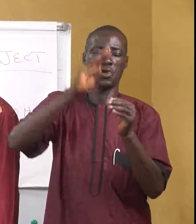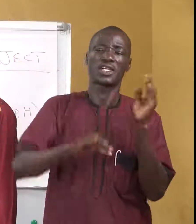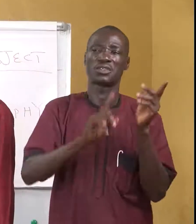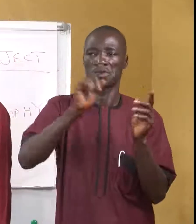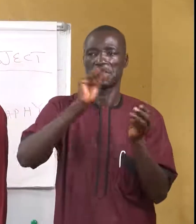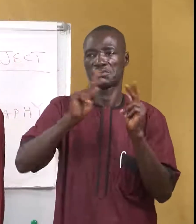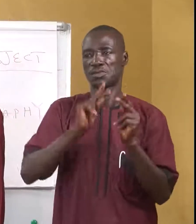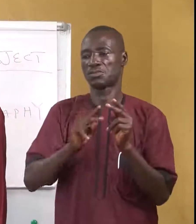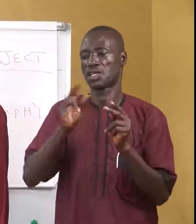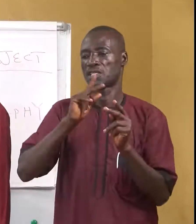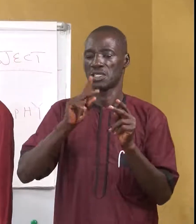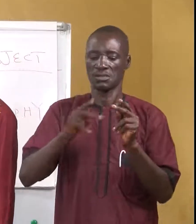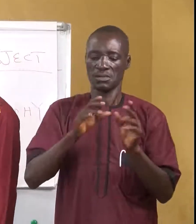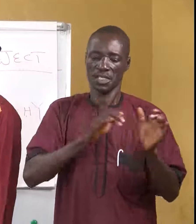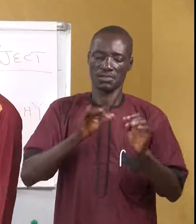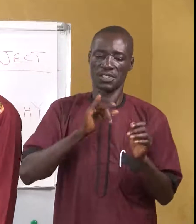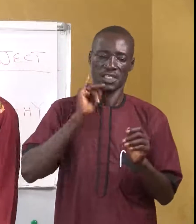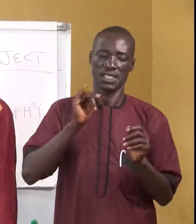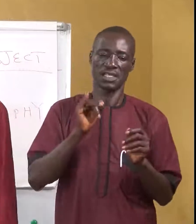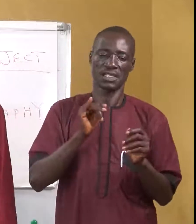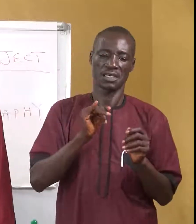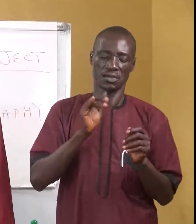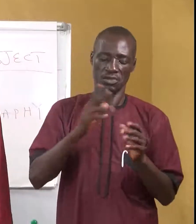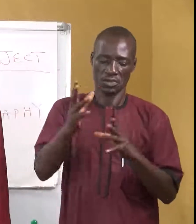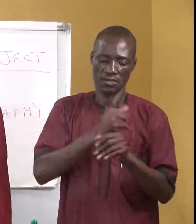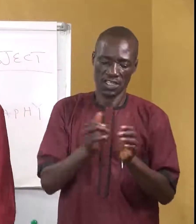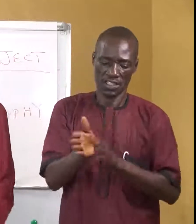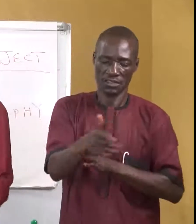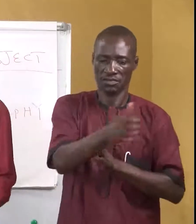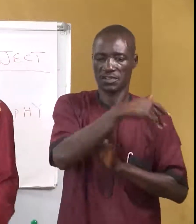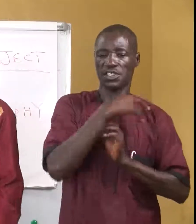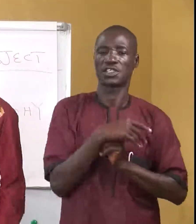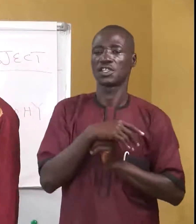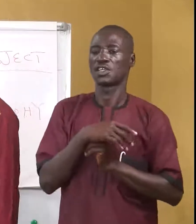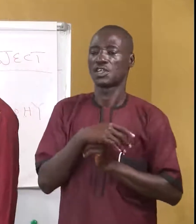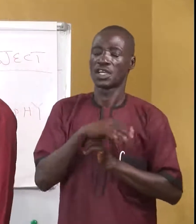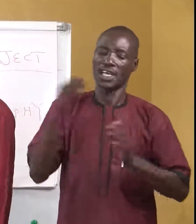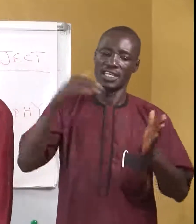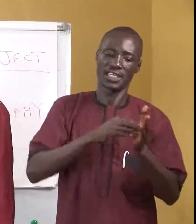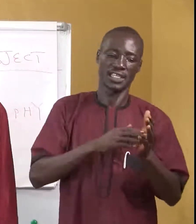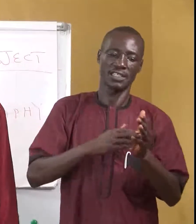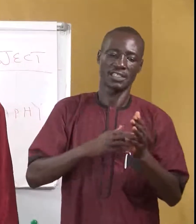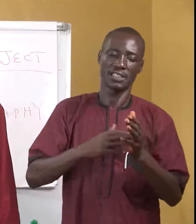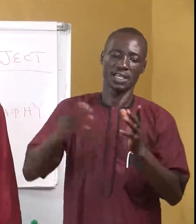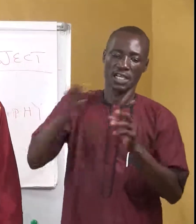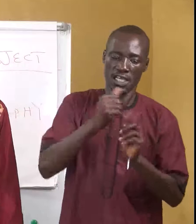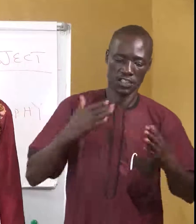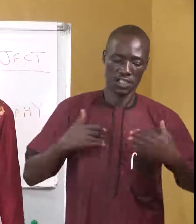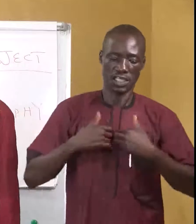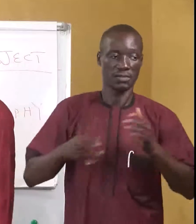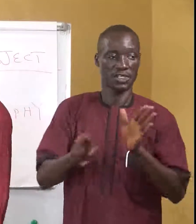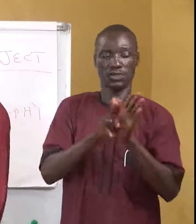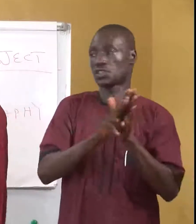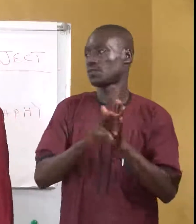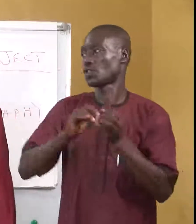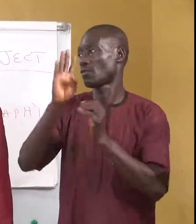The primary activities are normally fishing and hunting. That is the primary activities. Now, the fourth one